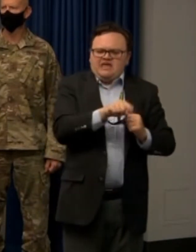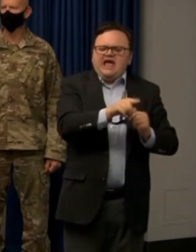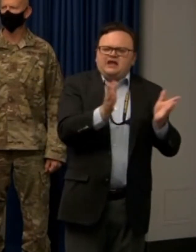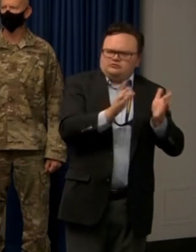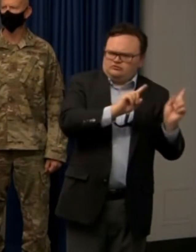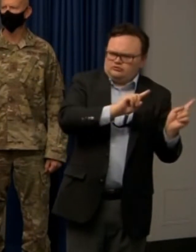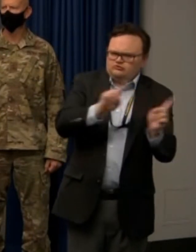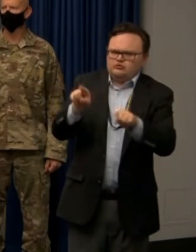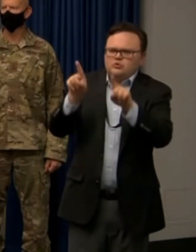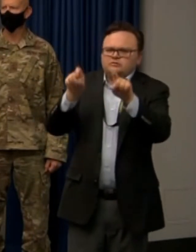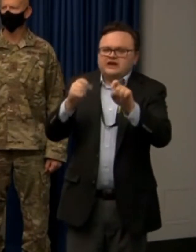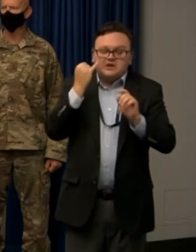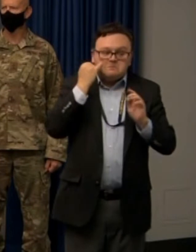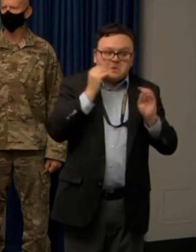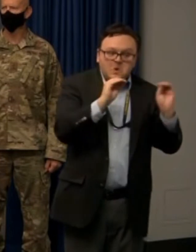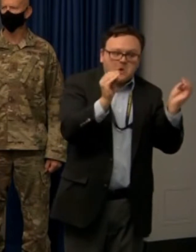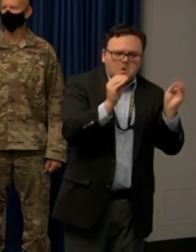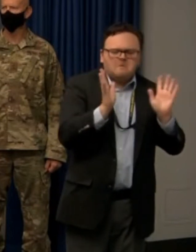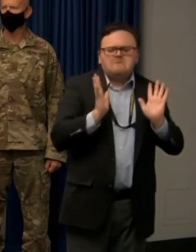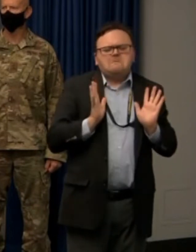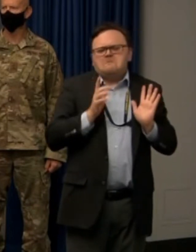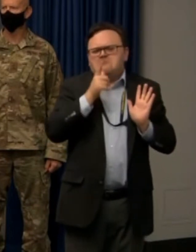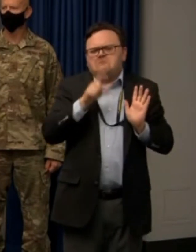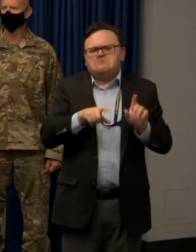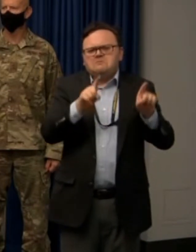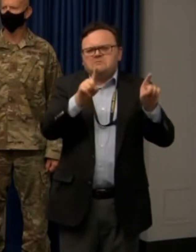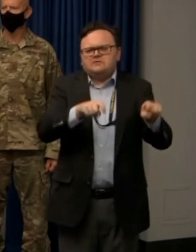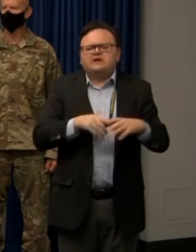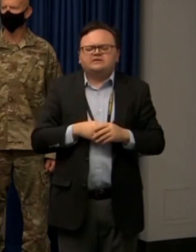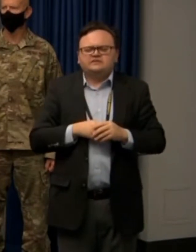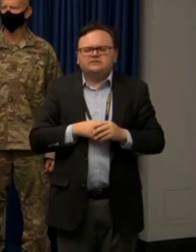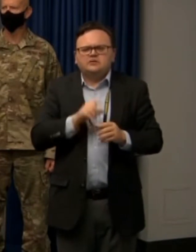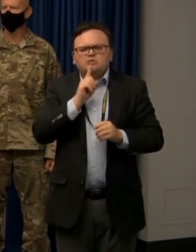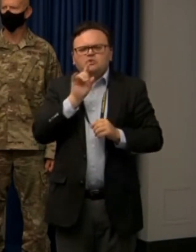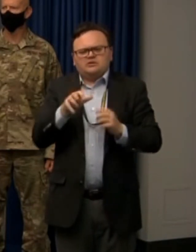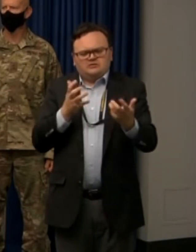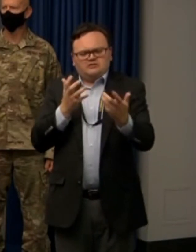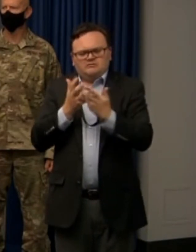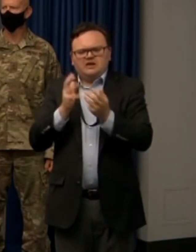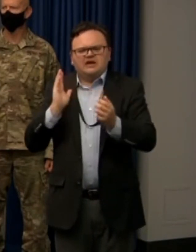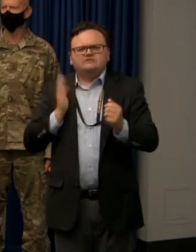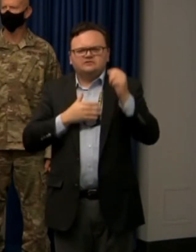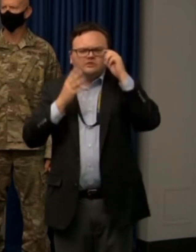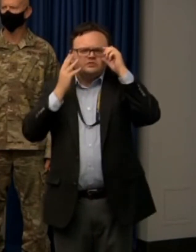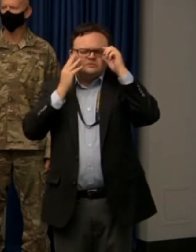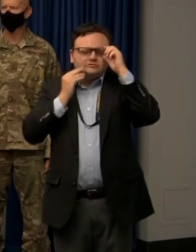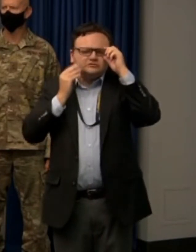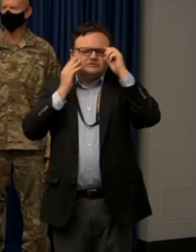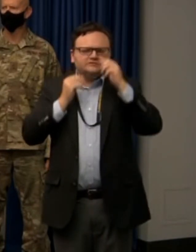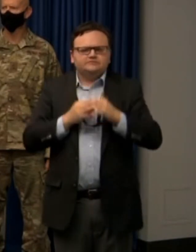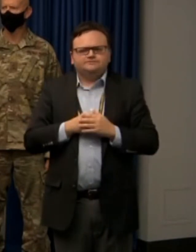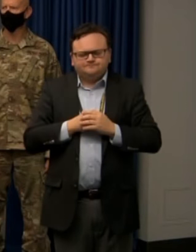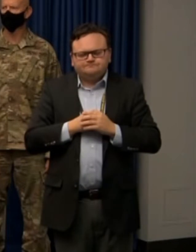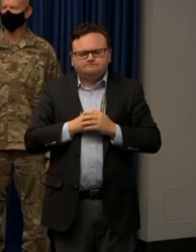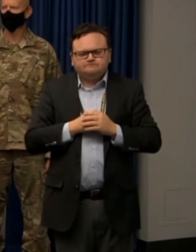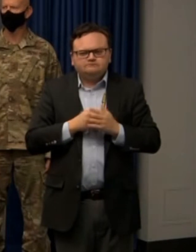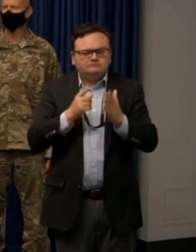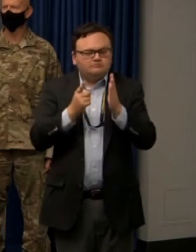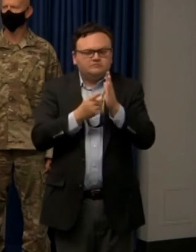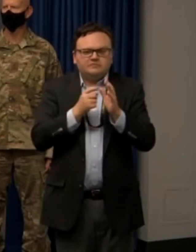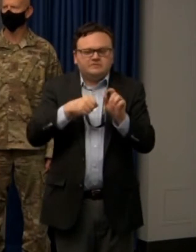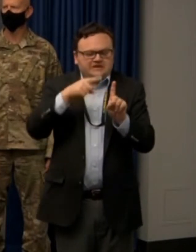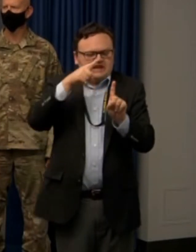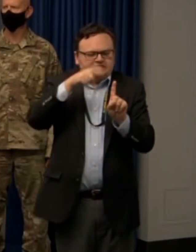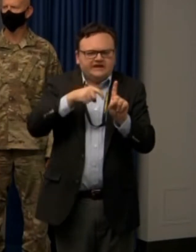here in Florida, I think that that's correct. I mean, I think that, when you have people that can test positive, for weeks on